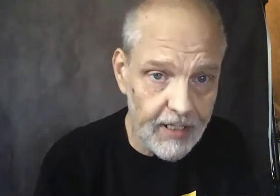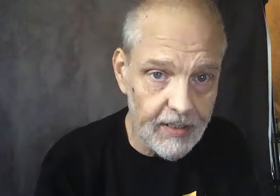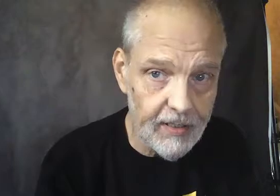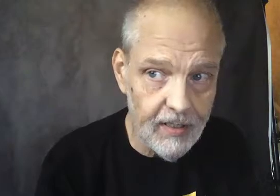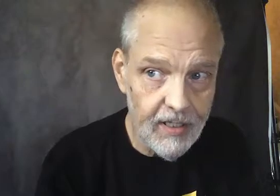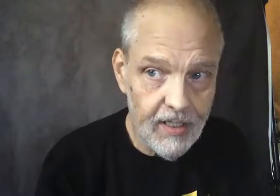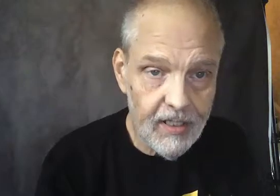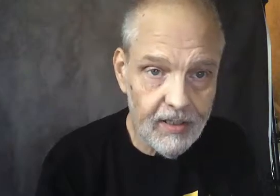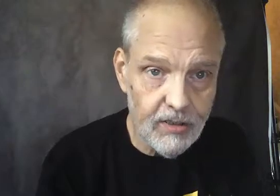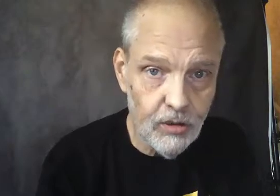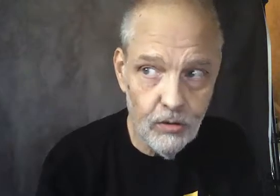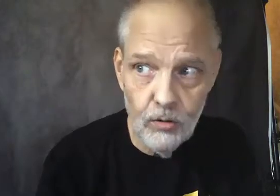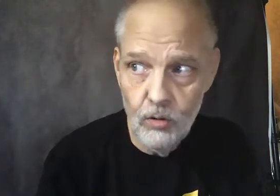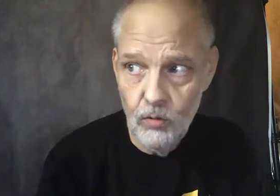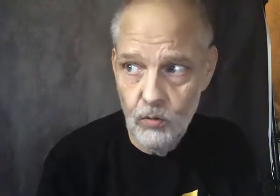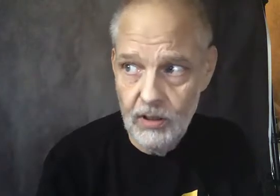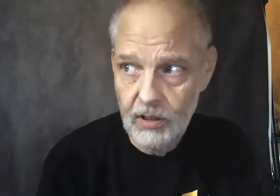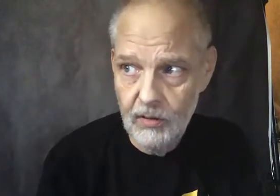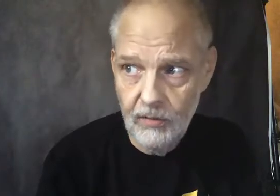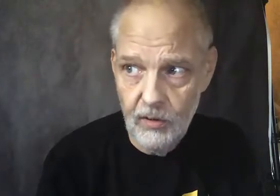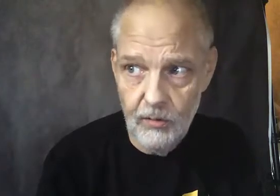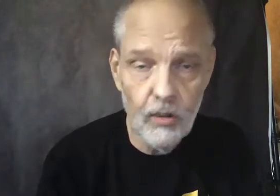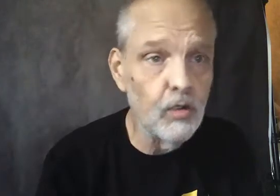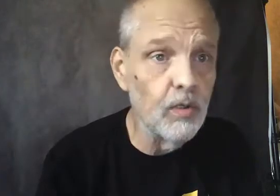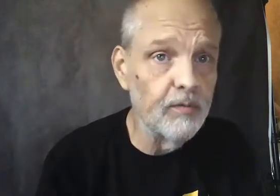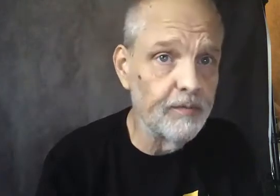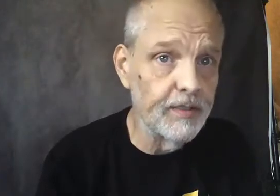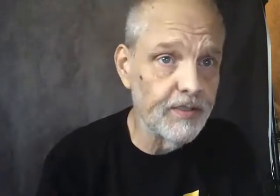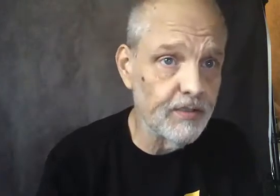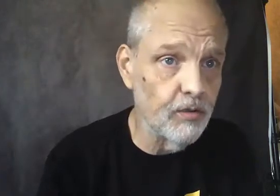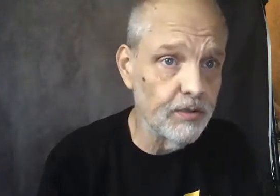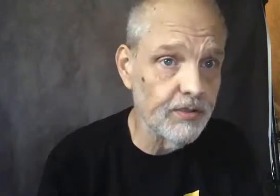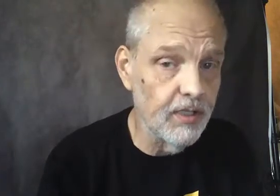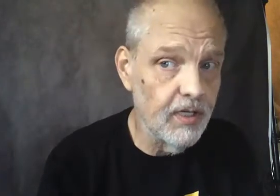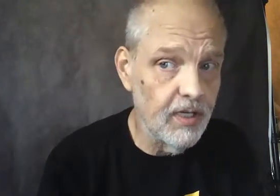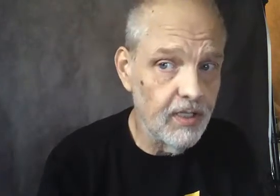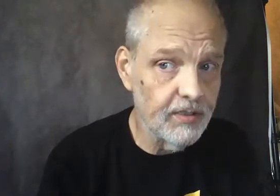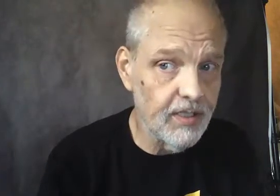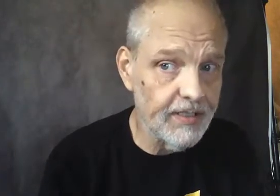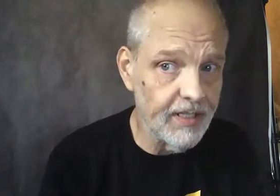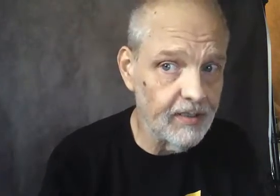said that you thought you would finish this course, this class, and